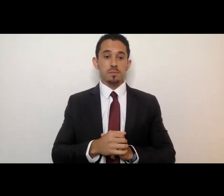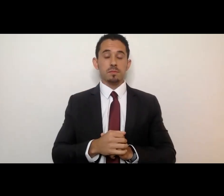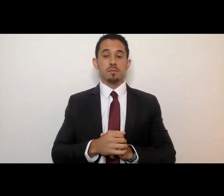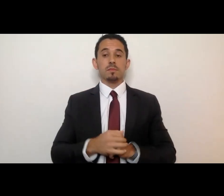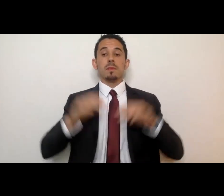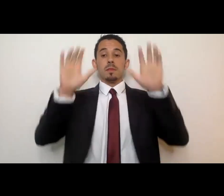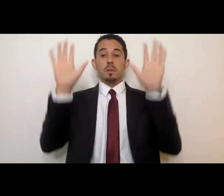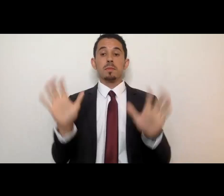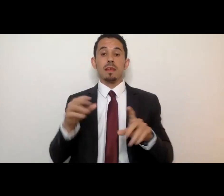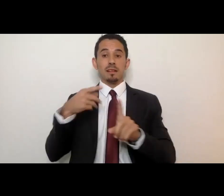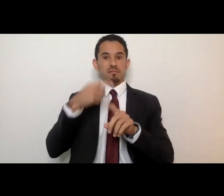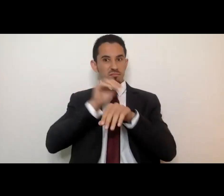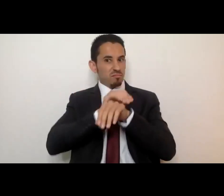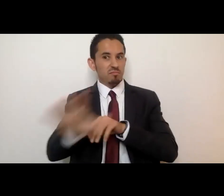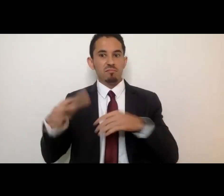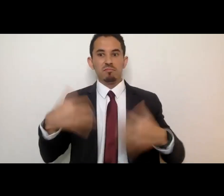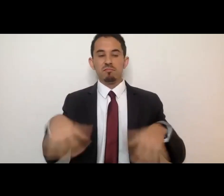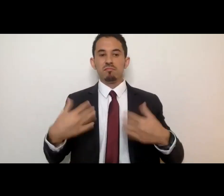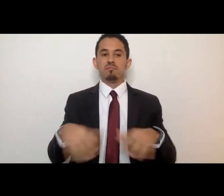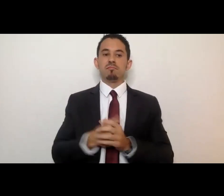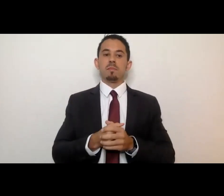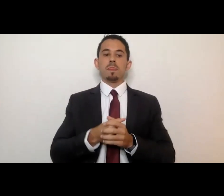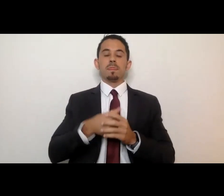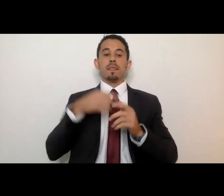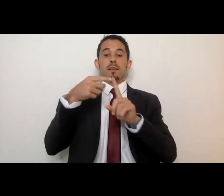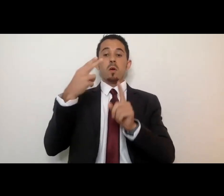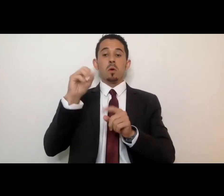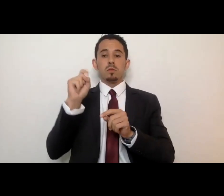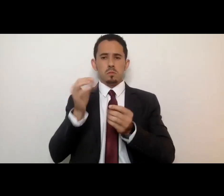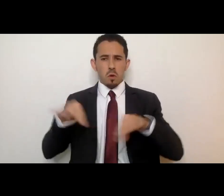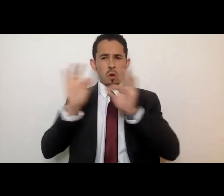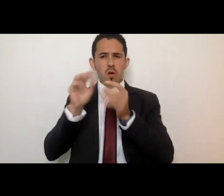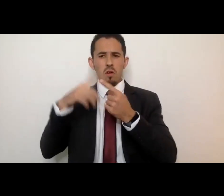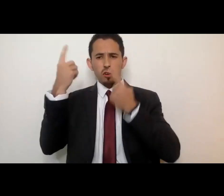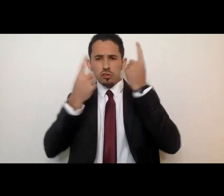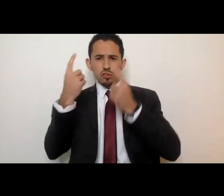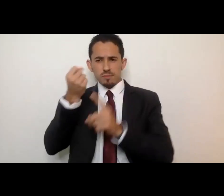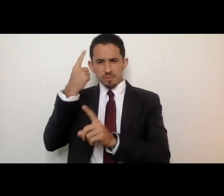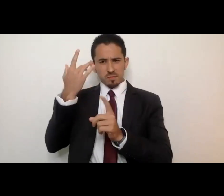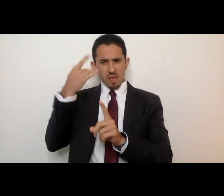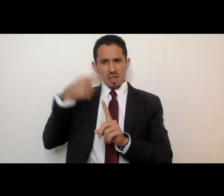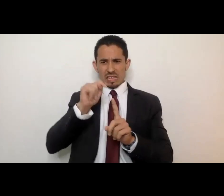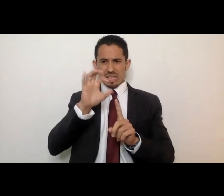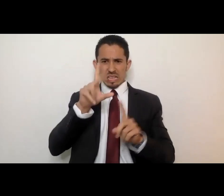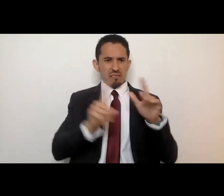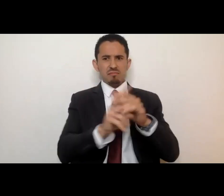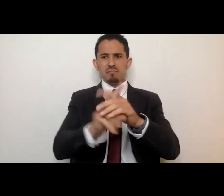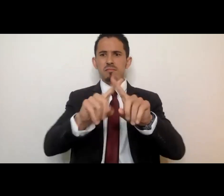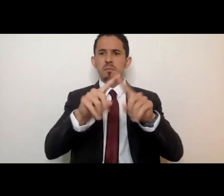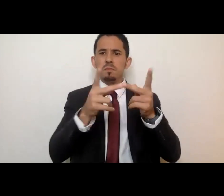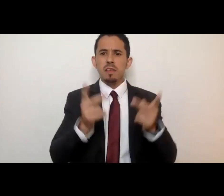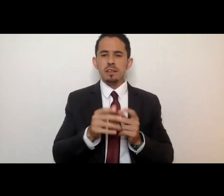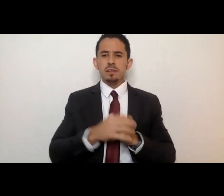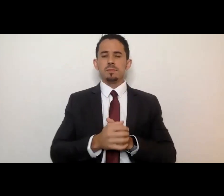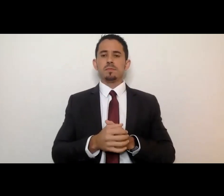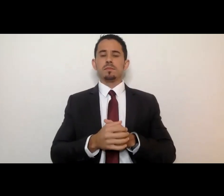as well as where their hosts migrate. Climate change is a major factor here. It's also important to